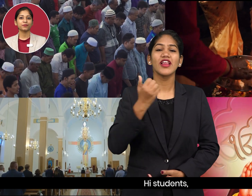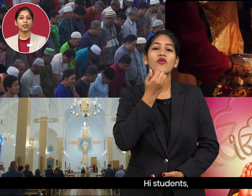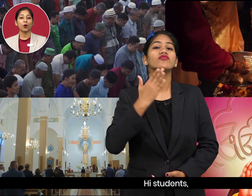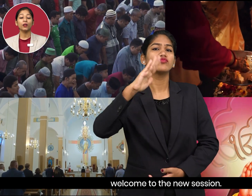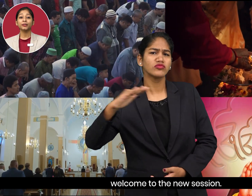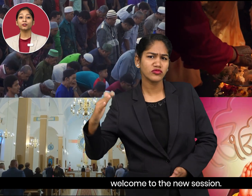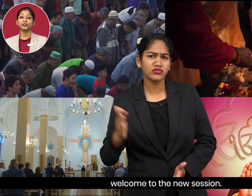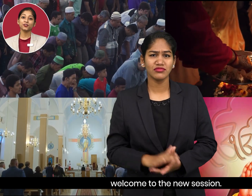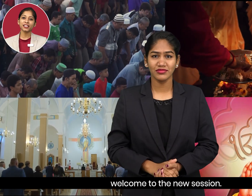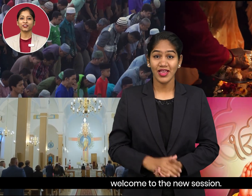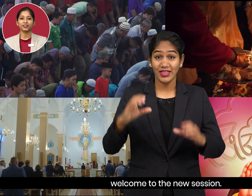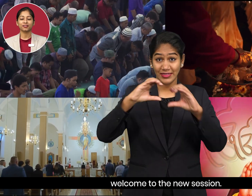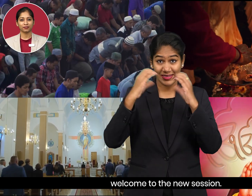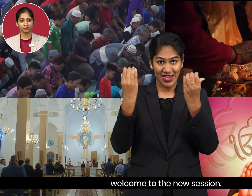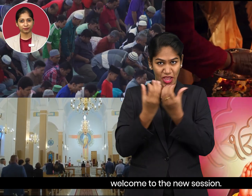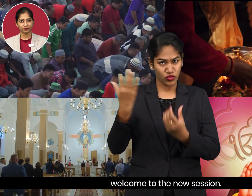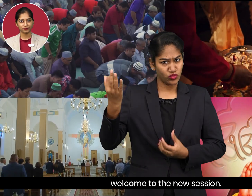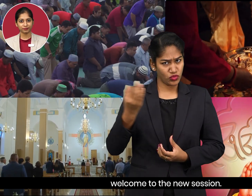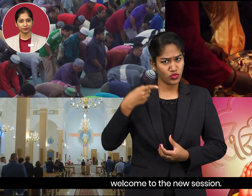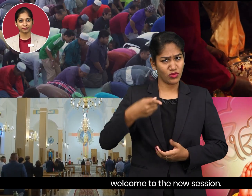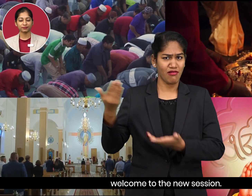students, welcome to the new session.